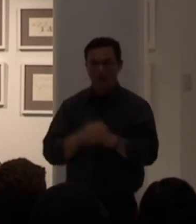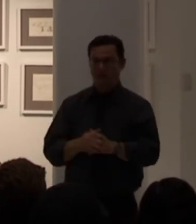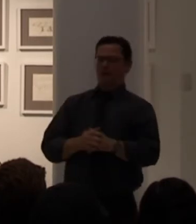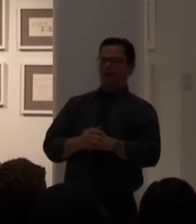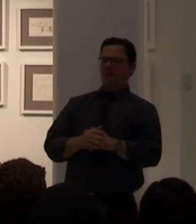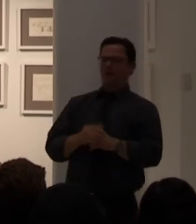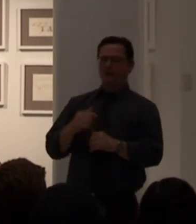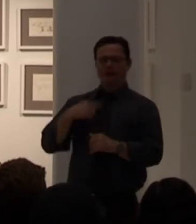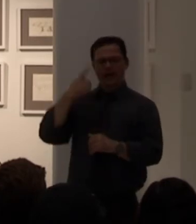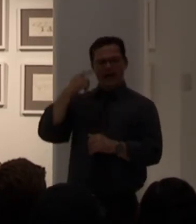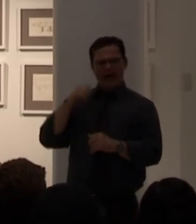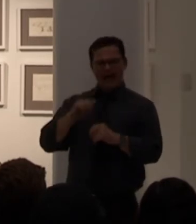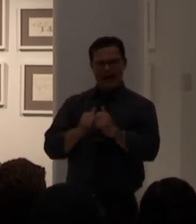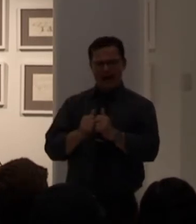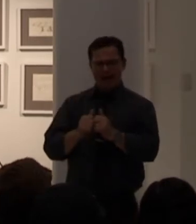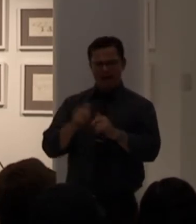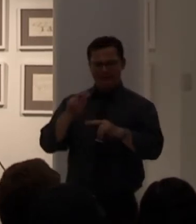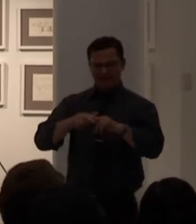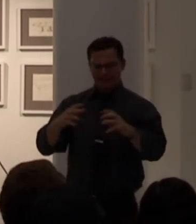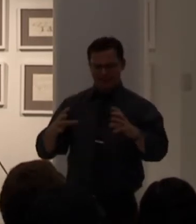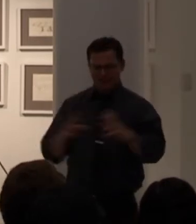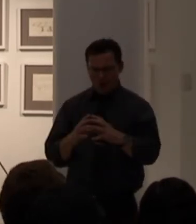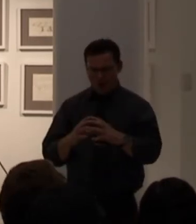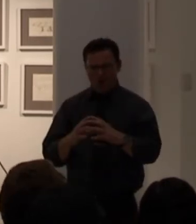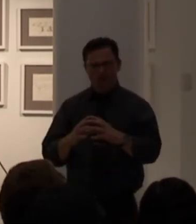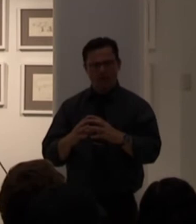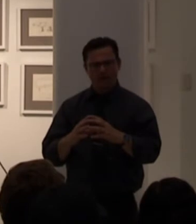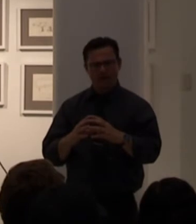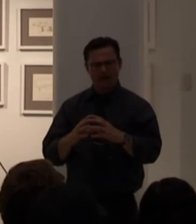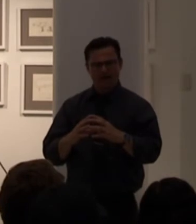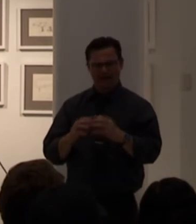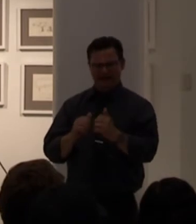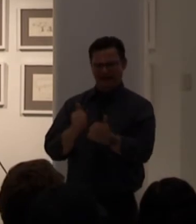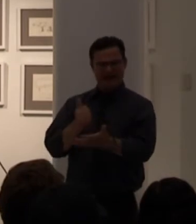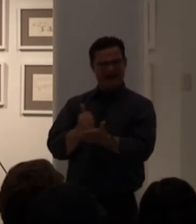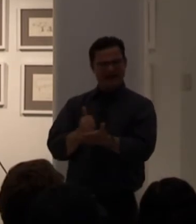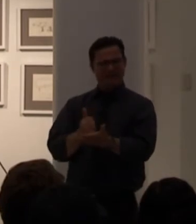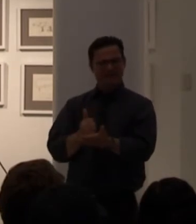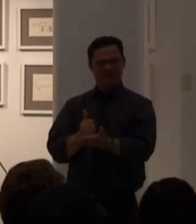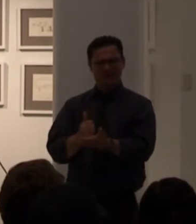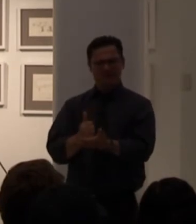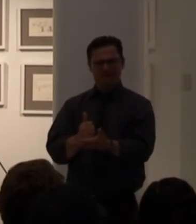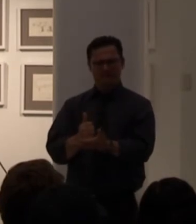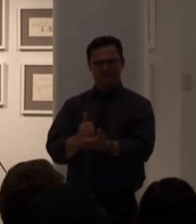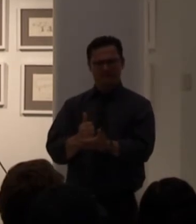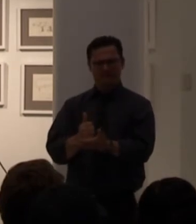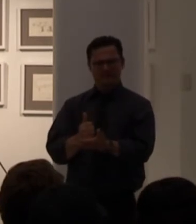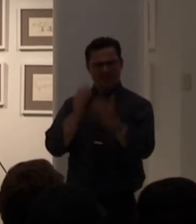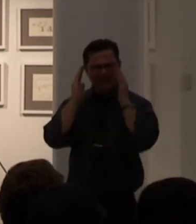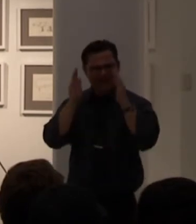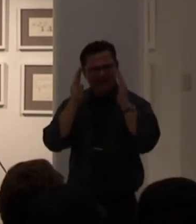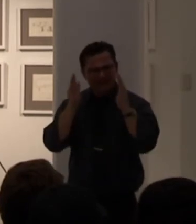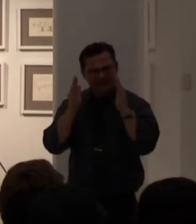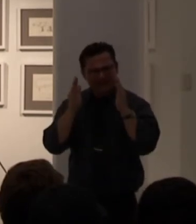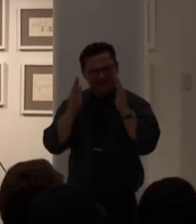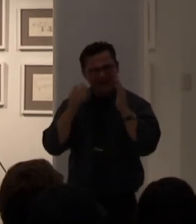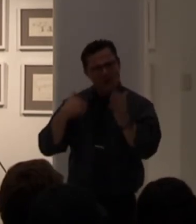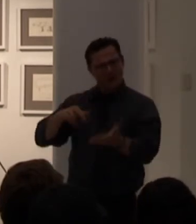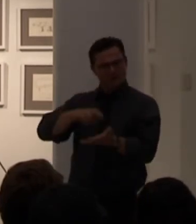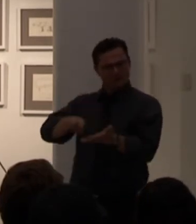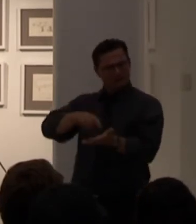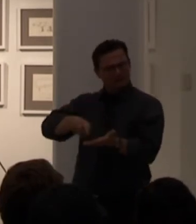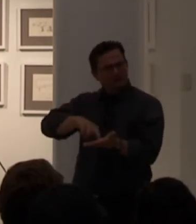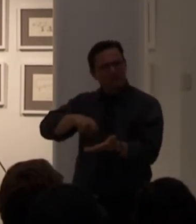how is it that by sitting on a ball can somebody pay attention? So we did a lot of